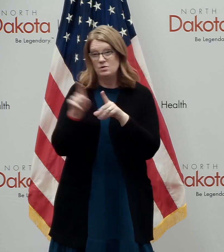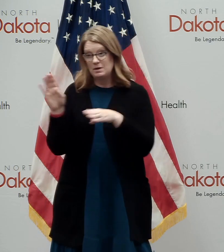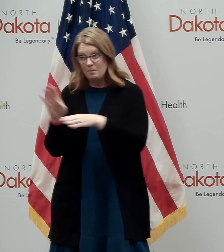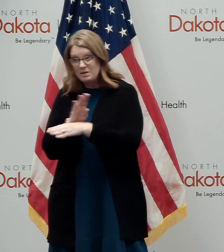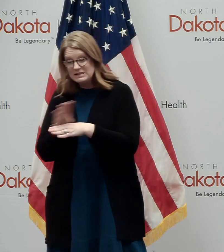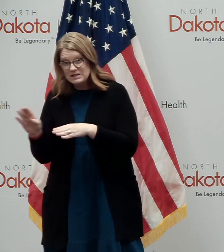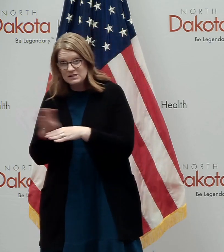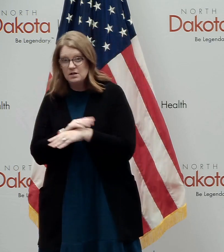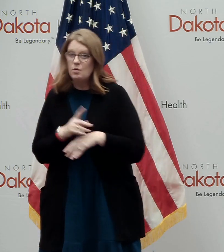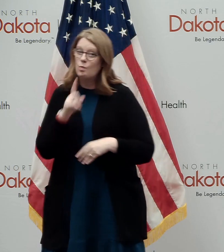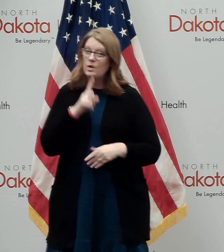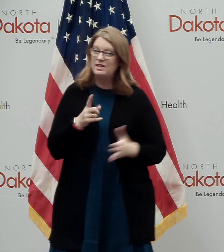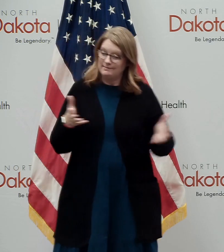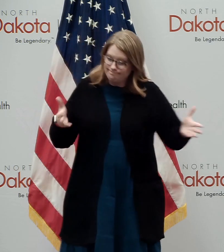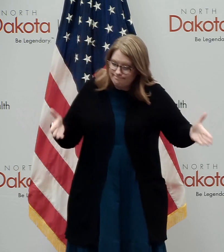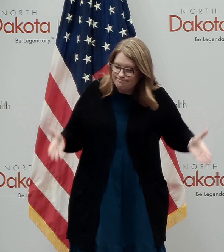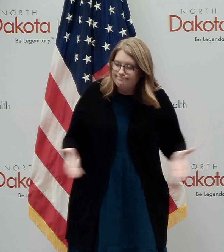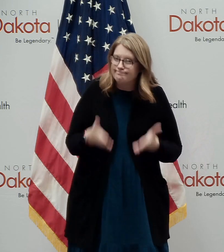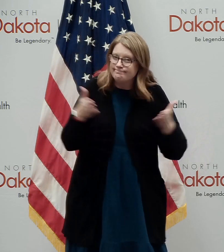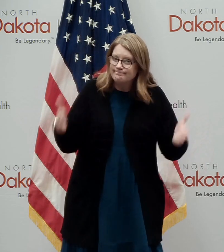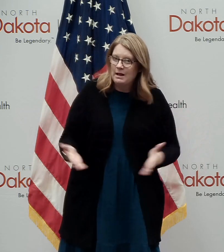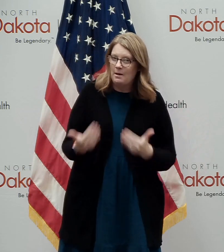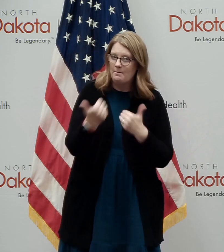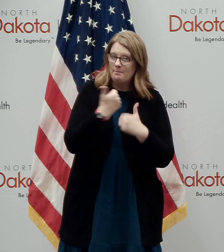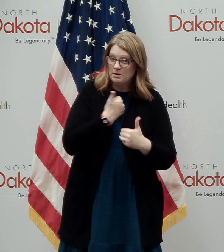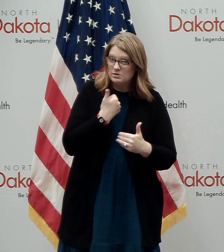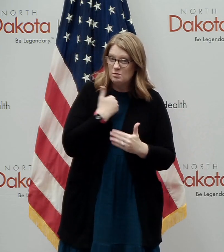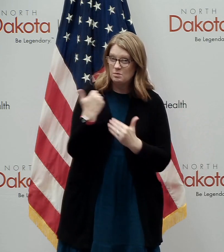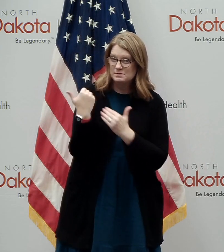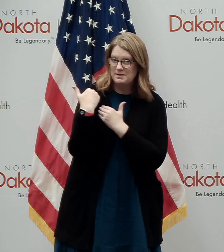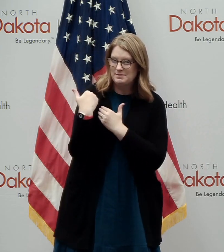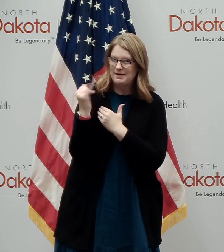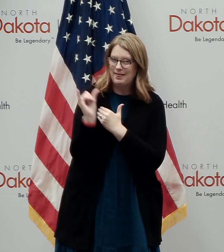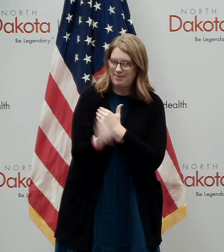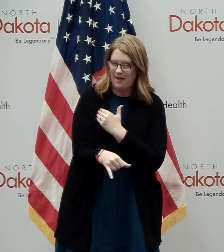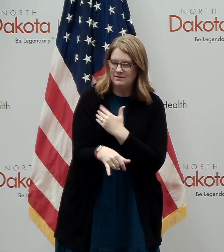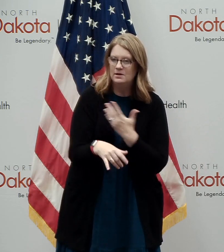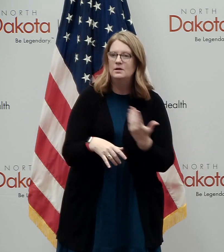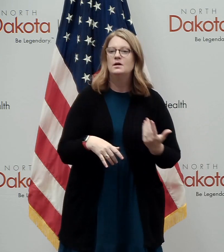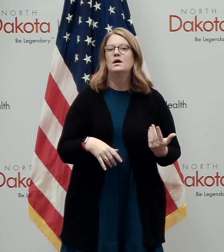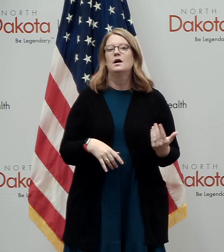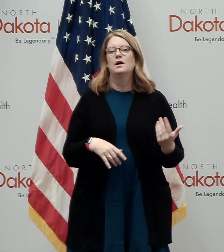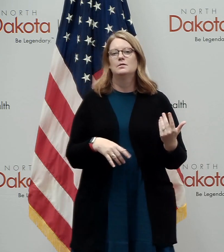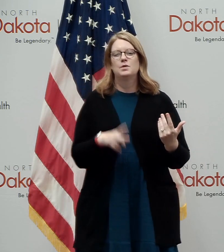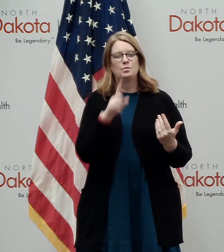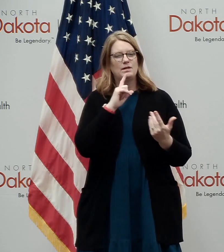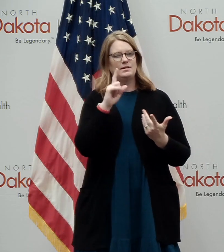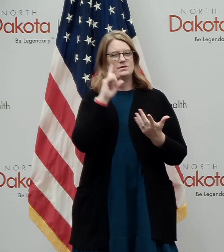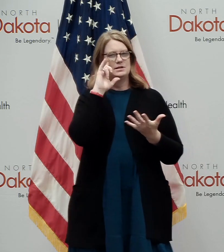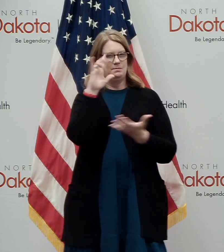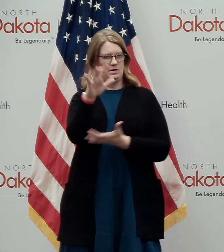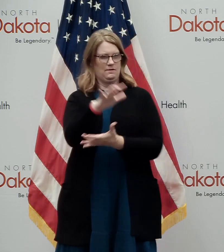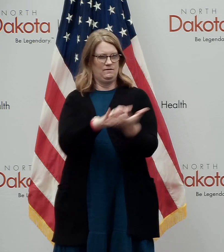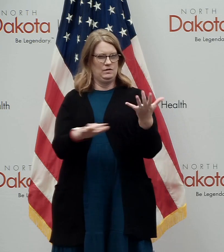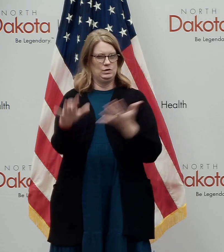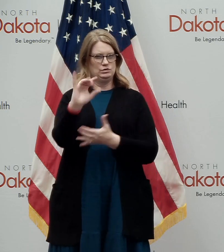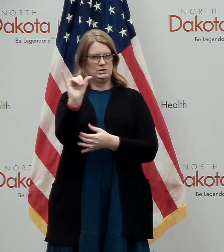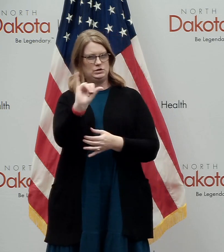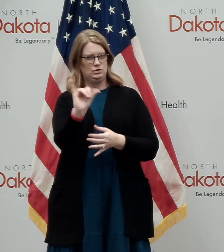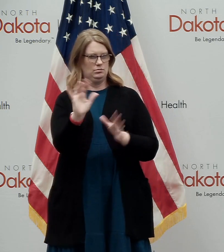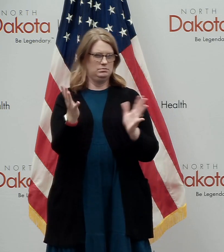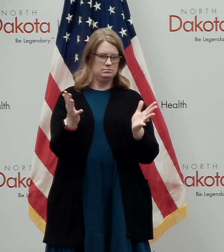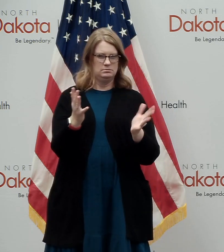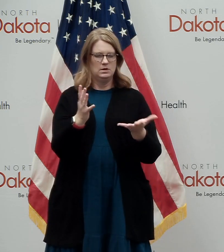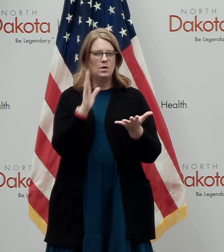government, a strong emphasis on personal responsibility. And again, I think there's confusion about that as well, but we'll try to